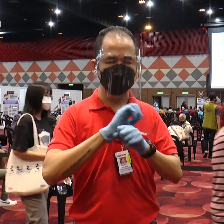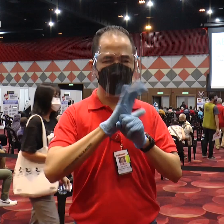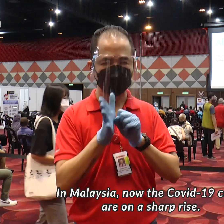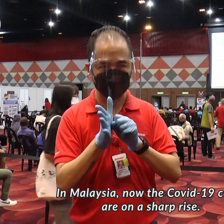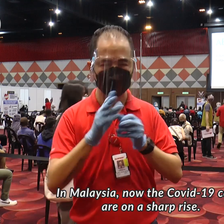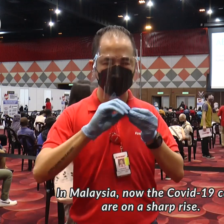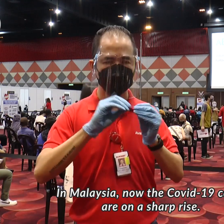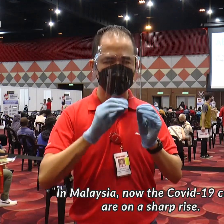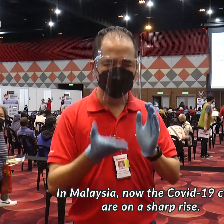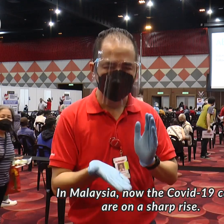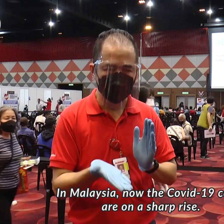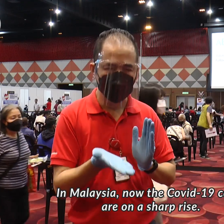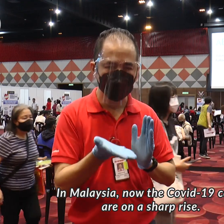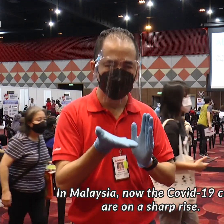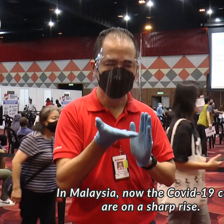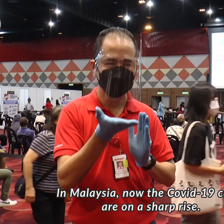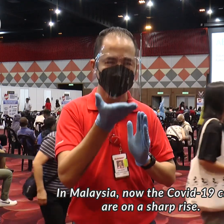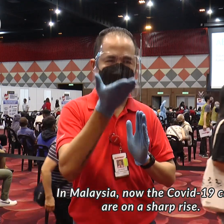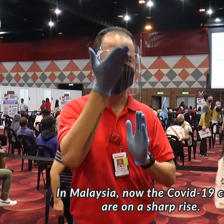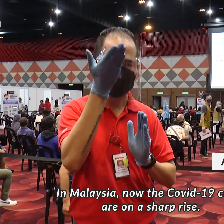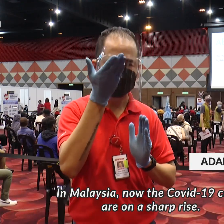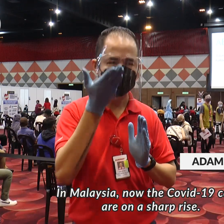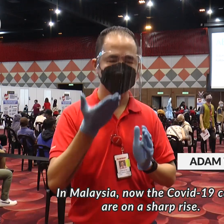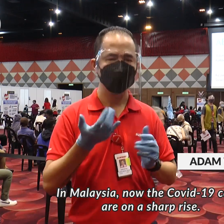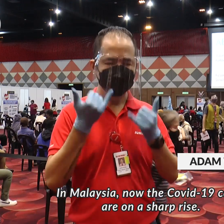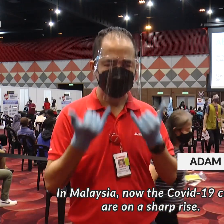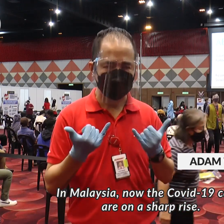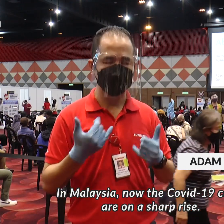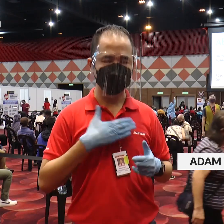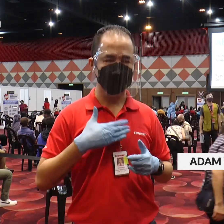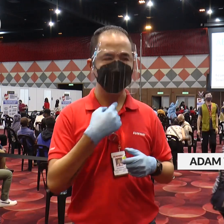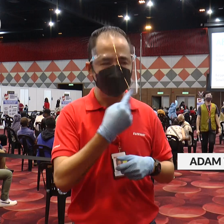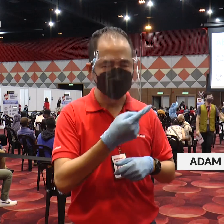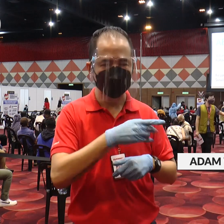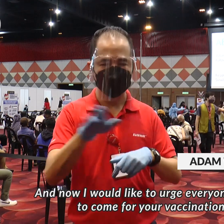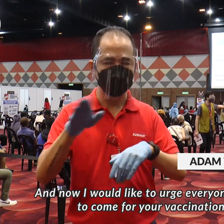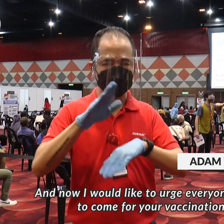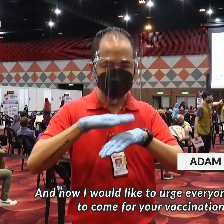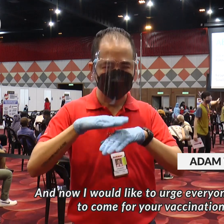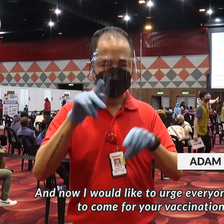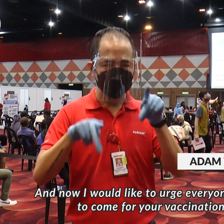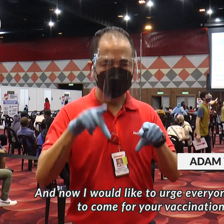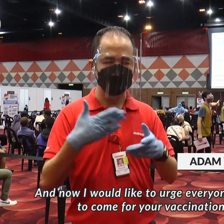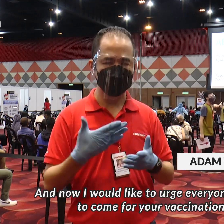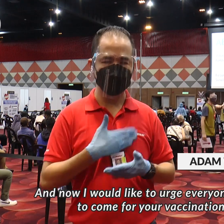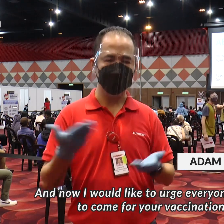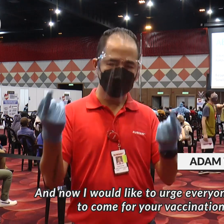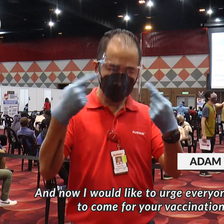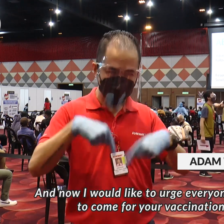In Malaysia now, the COVID cases numbers are on a sharp rise. And now I would like to urge everyone